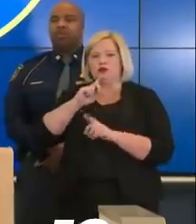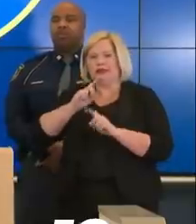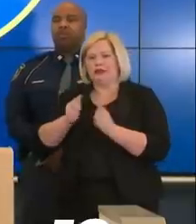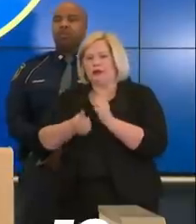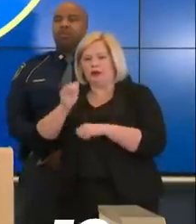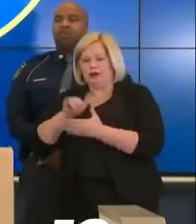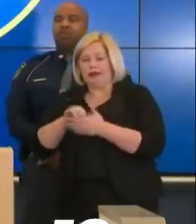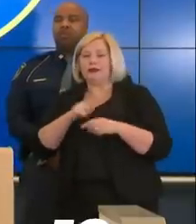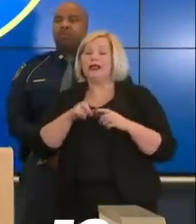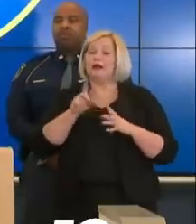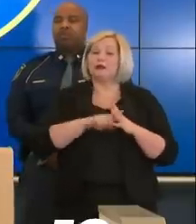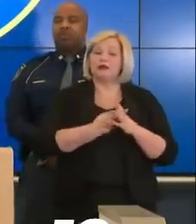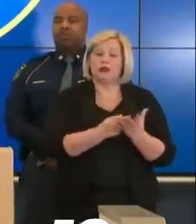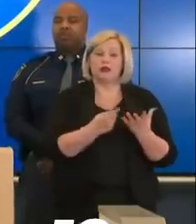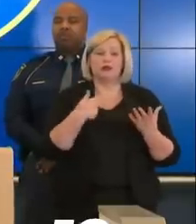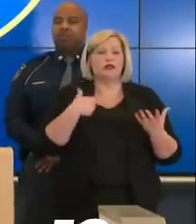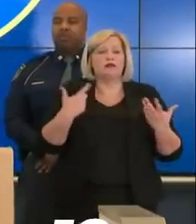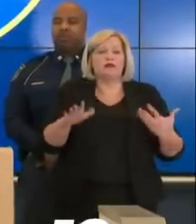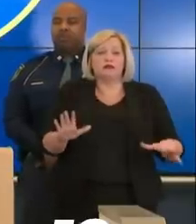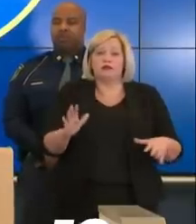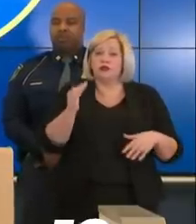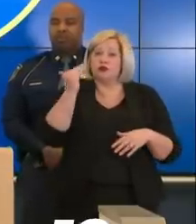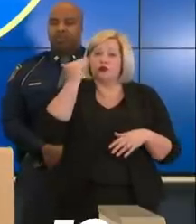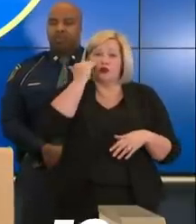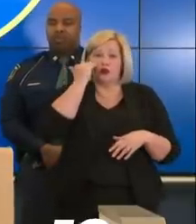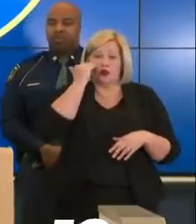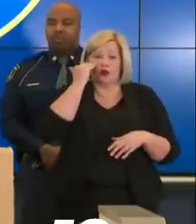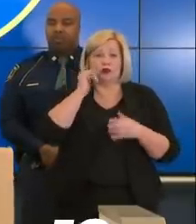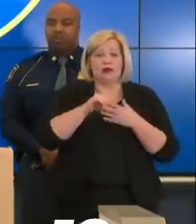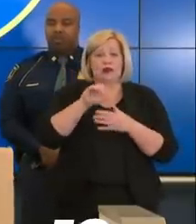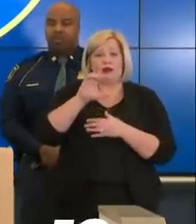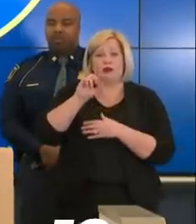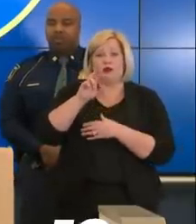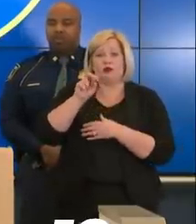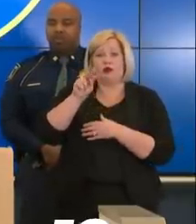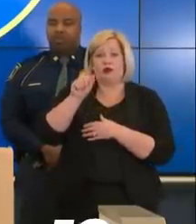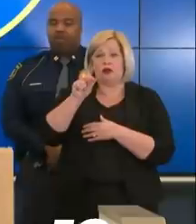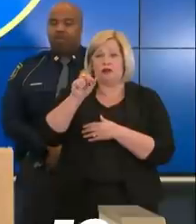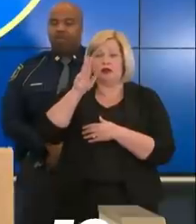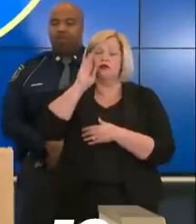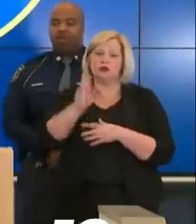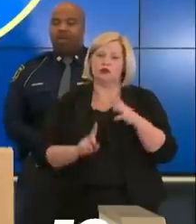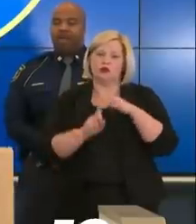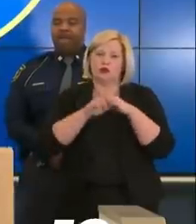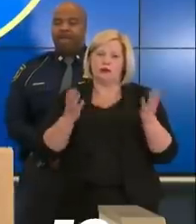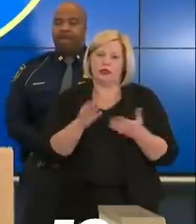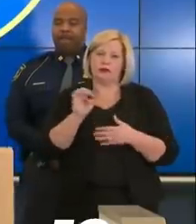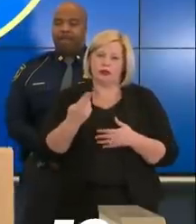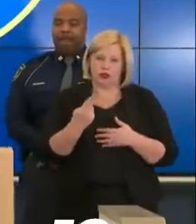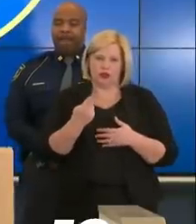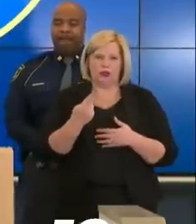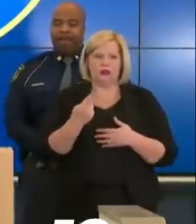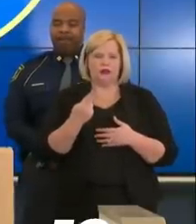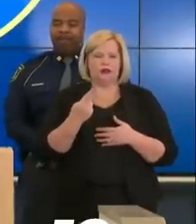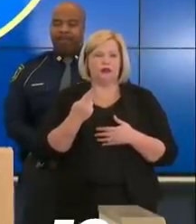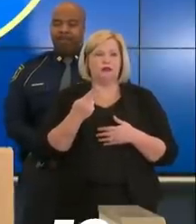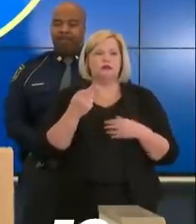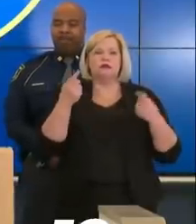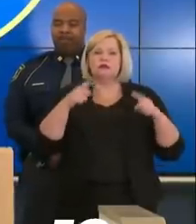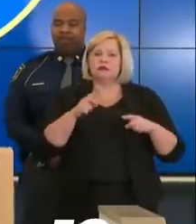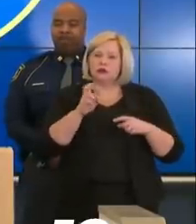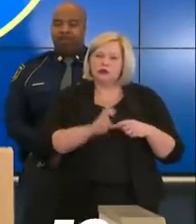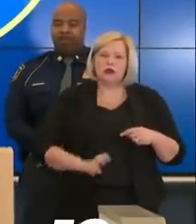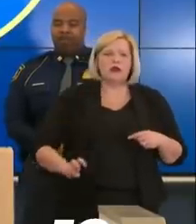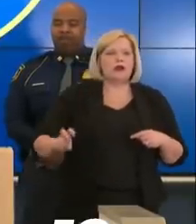this. We've always known that the coronavirus would appear in Michigan. With all of the travel that